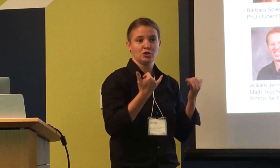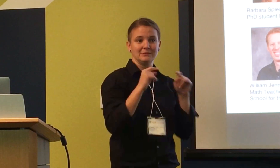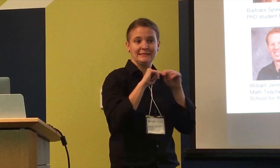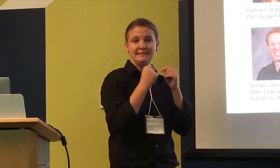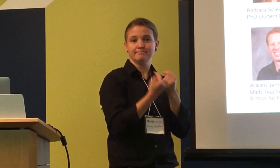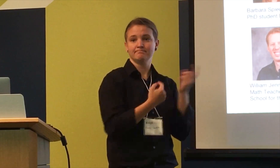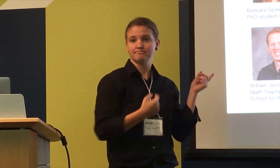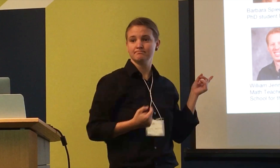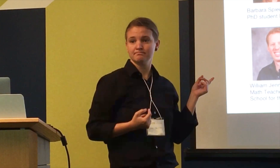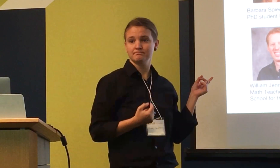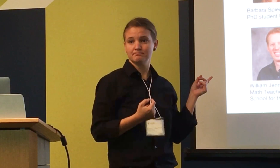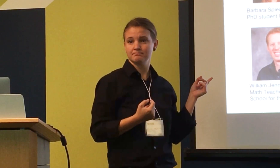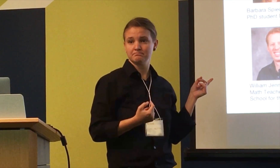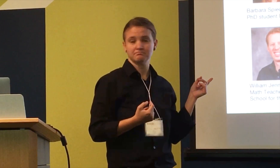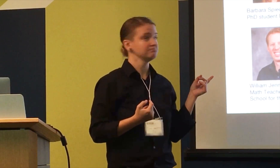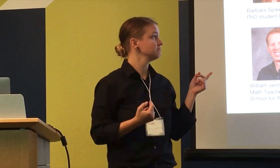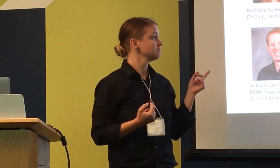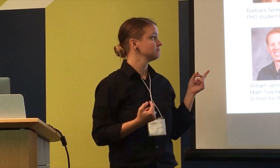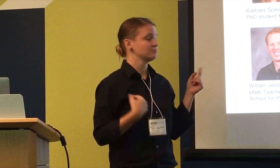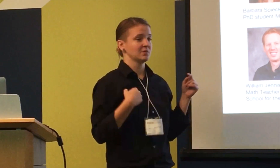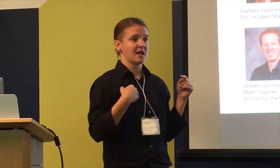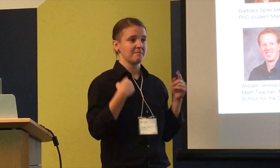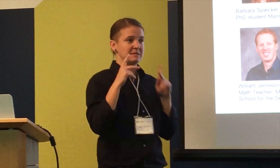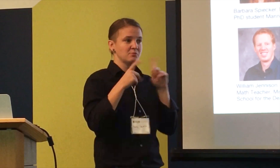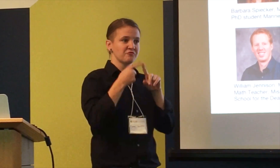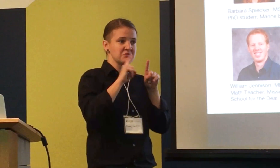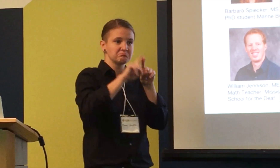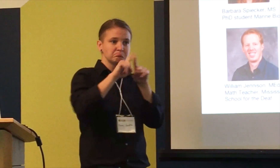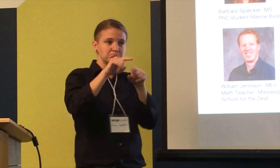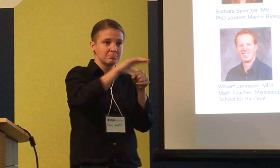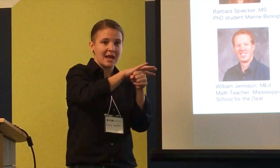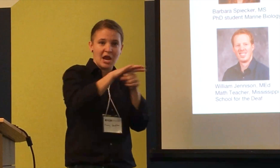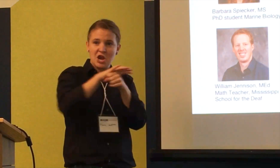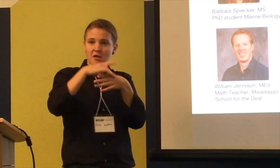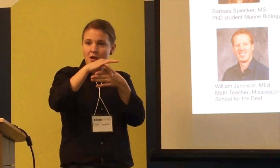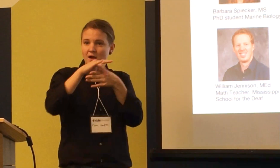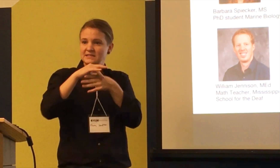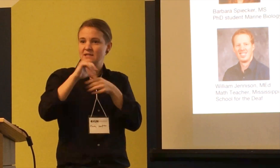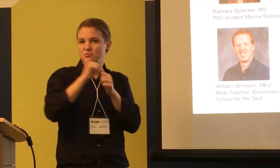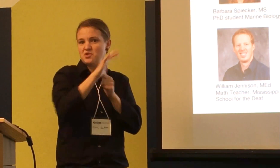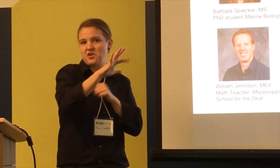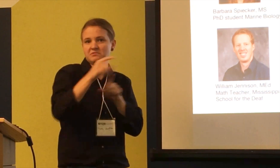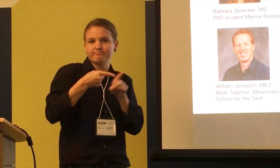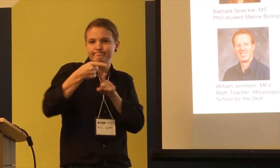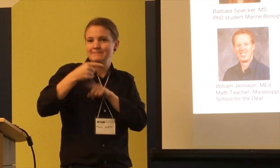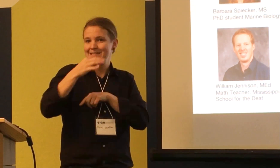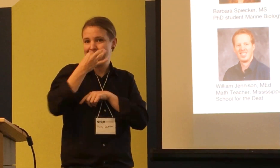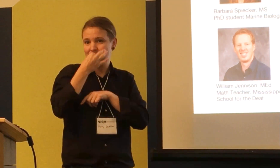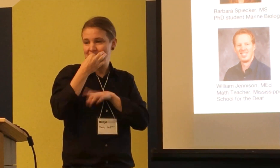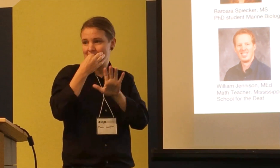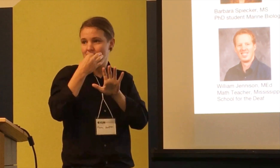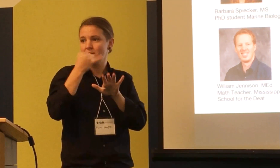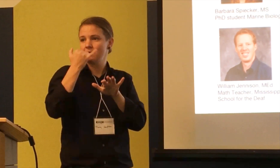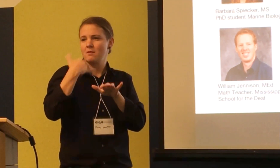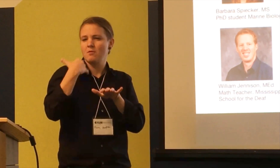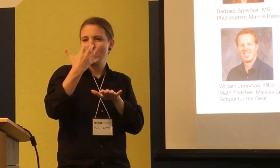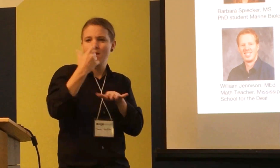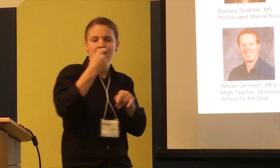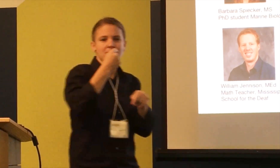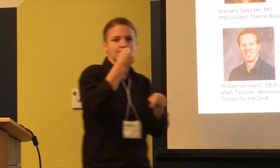This is our current team of deaf subject matter experts. We have people from a variety of domains. As you can see, they come from different